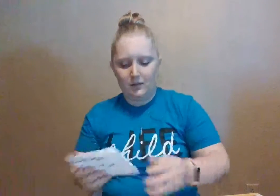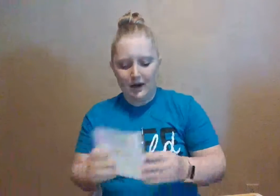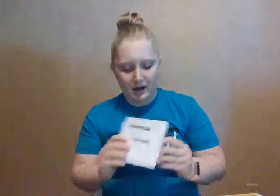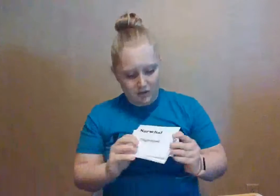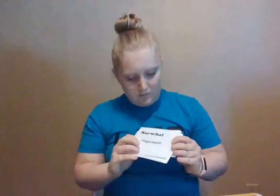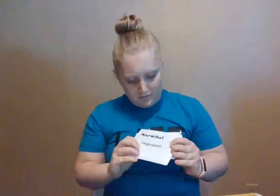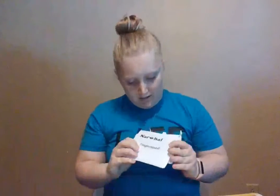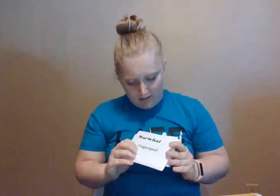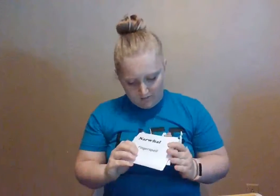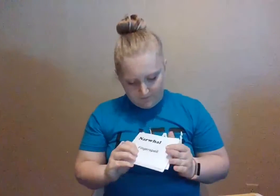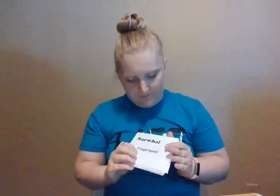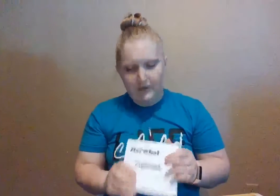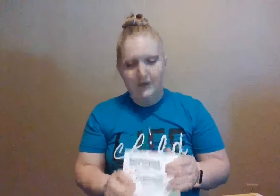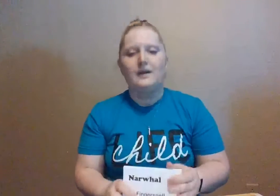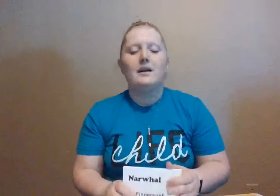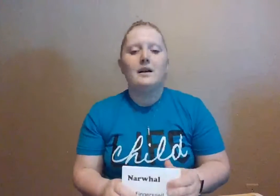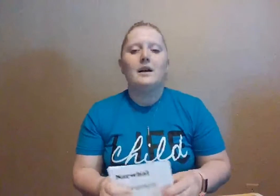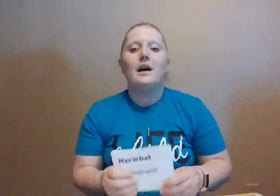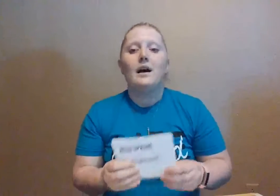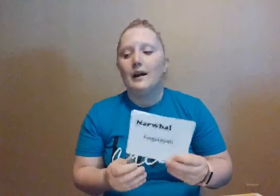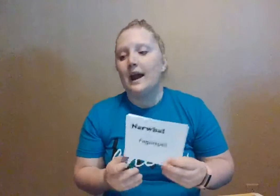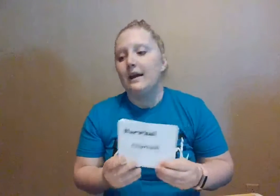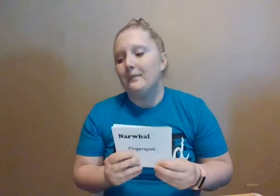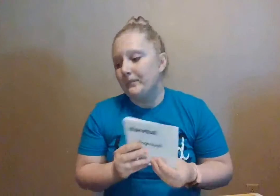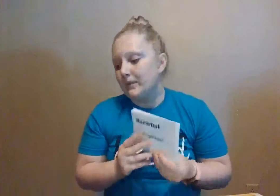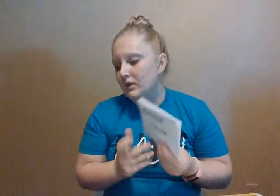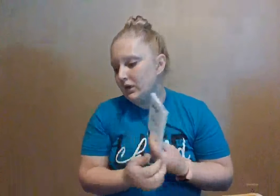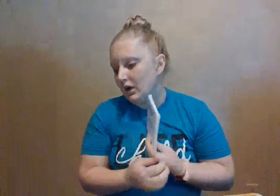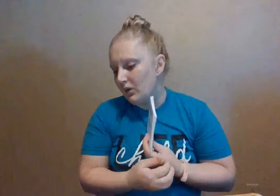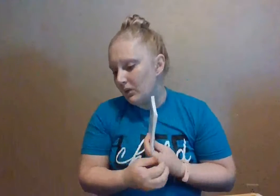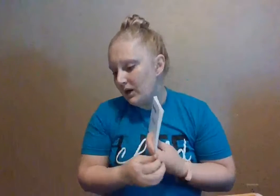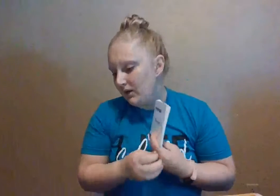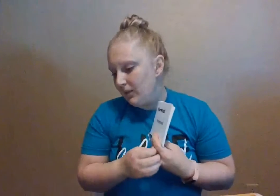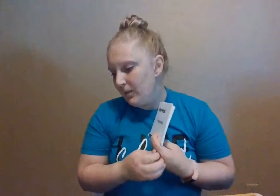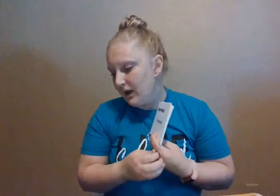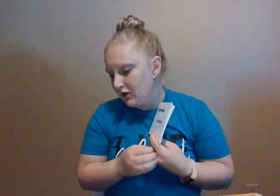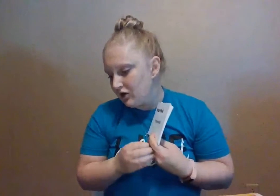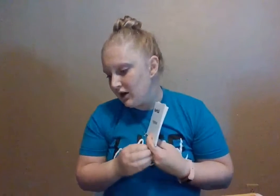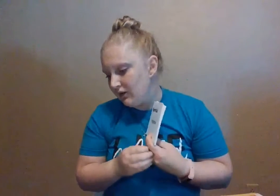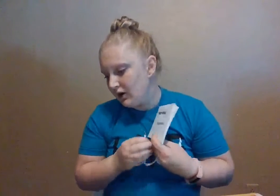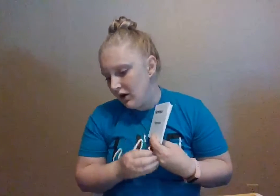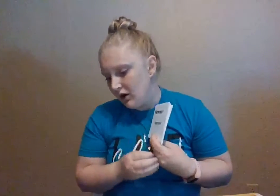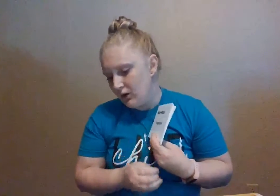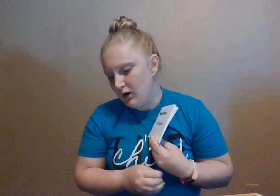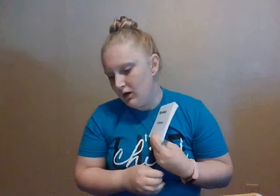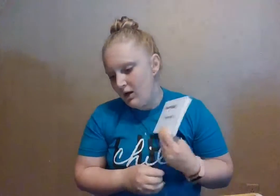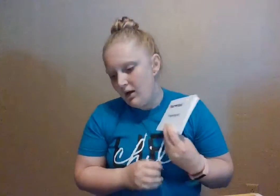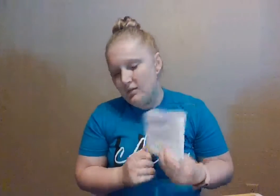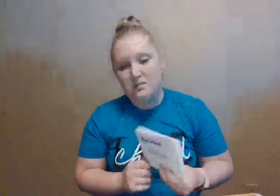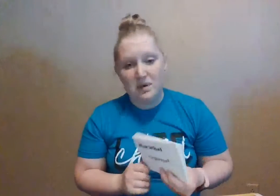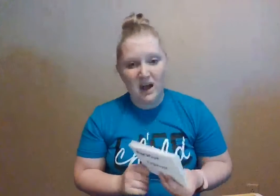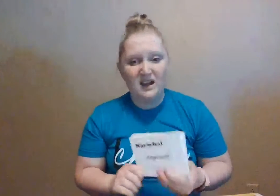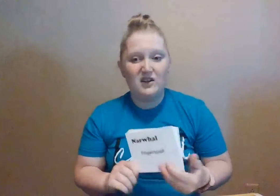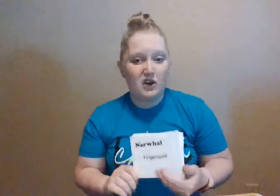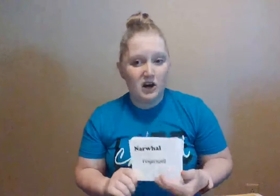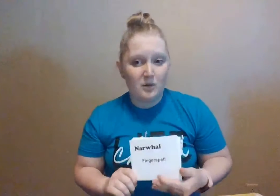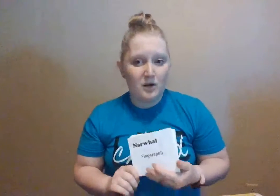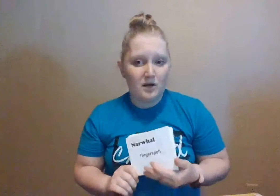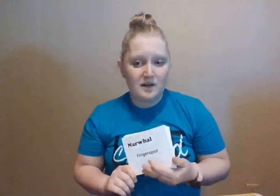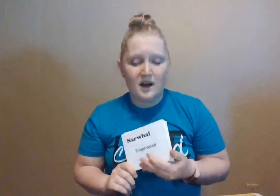Great job. All right, so we don't have a picture of a narwhal, but narwhals are